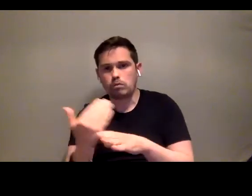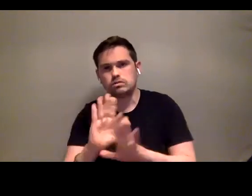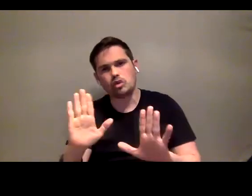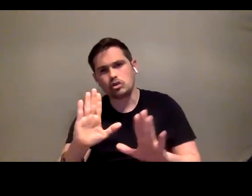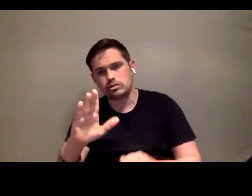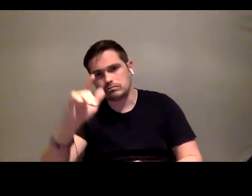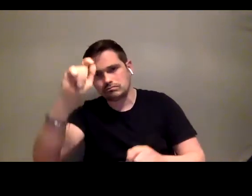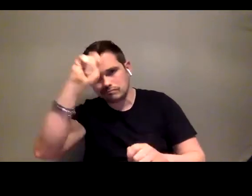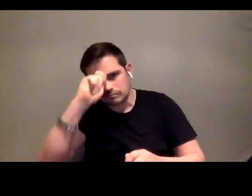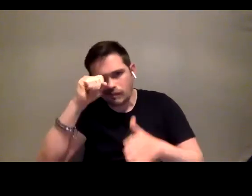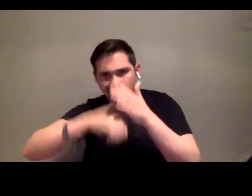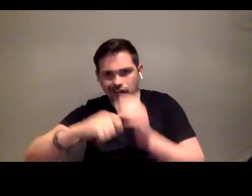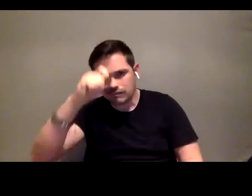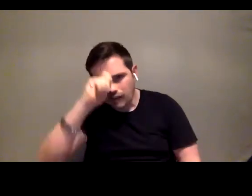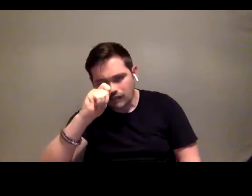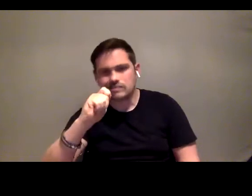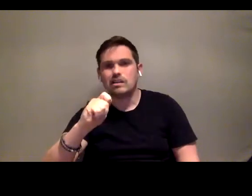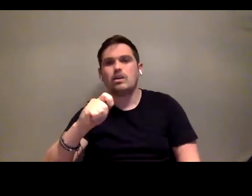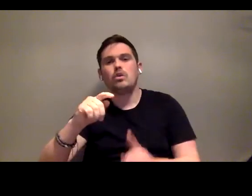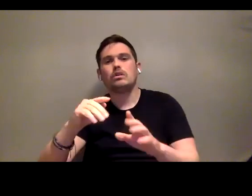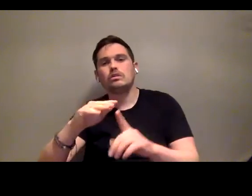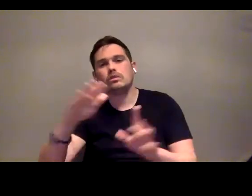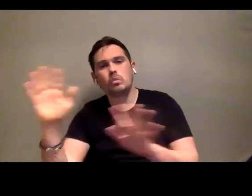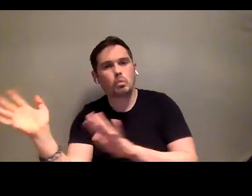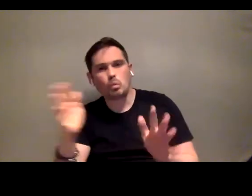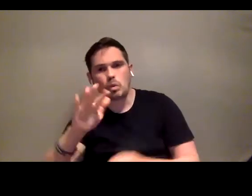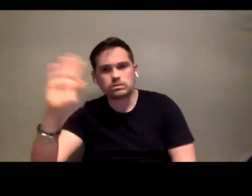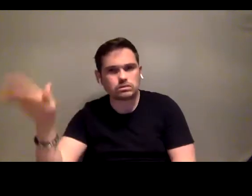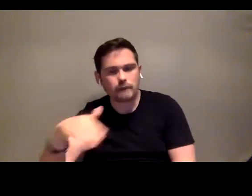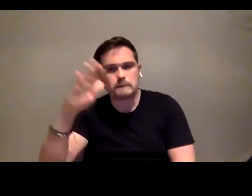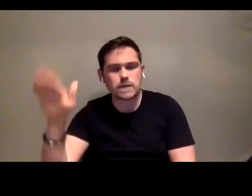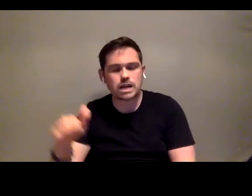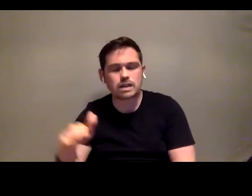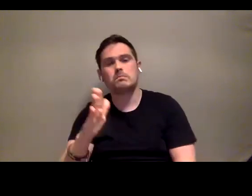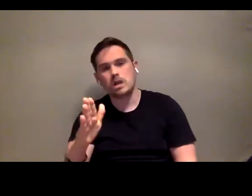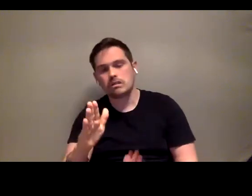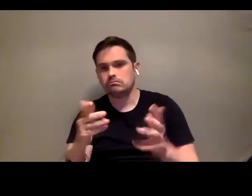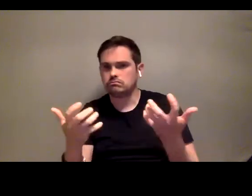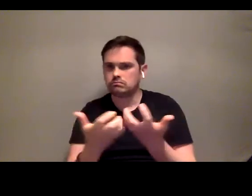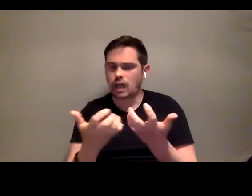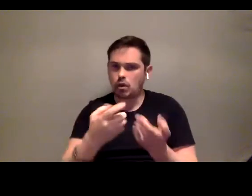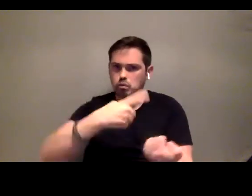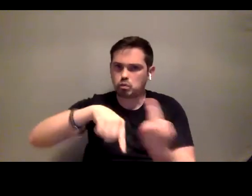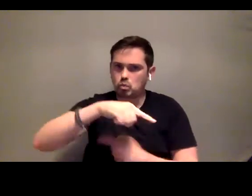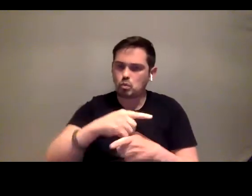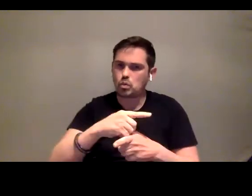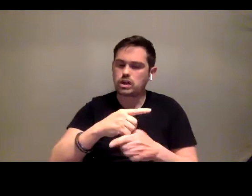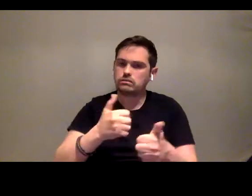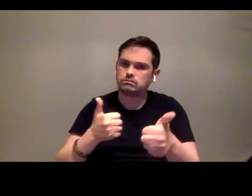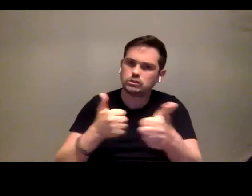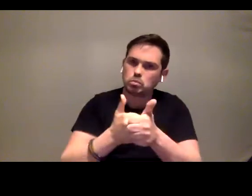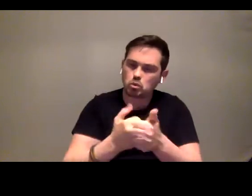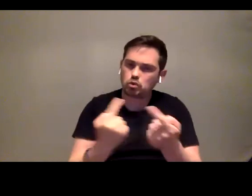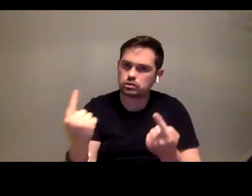as meaning something really fundamental to how we look after one another and how we support one another through a time of